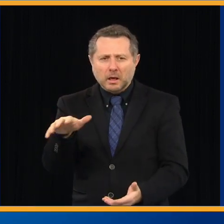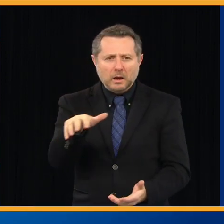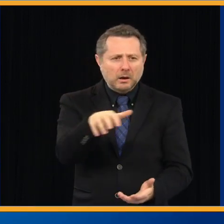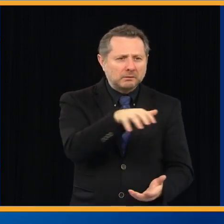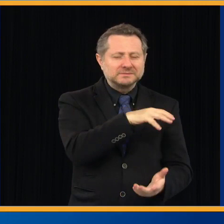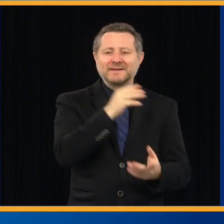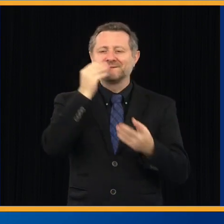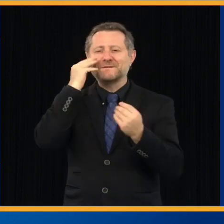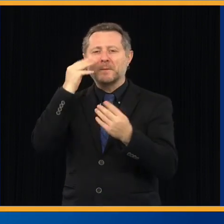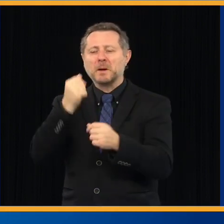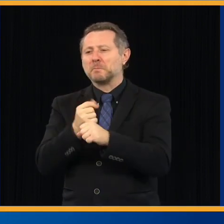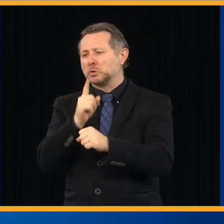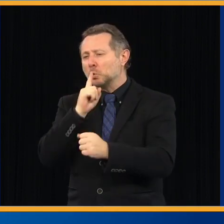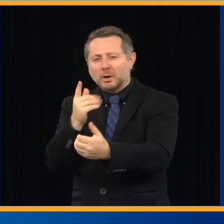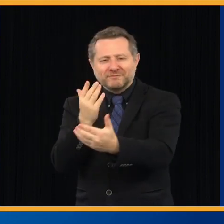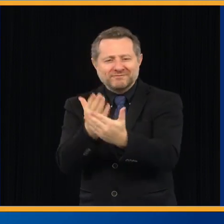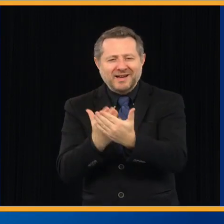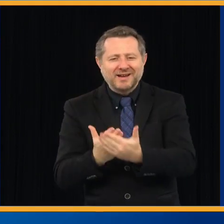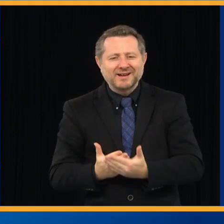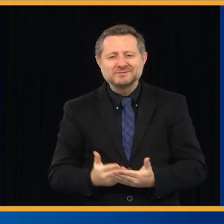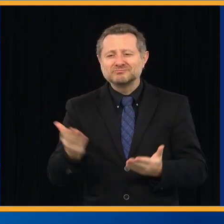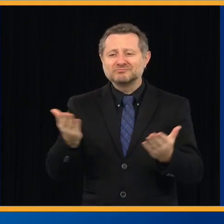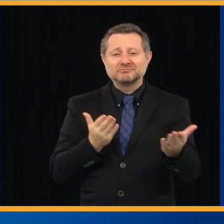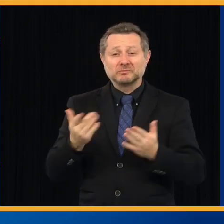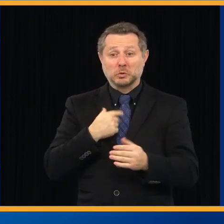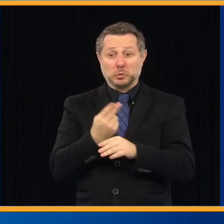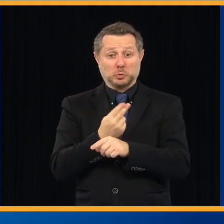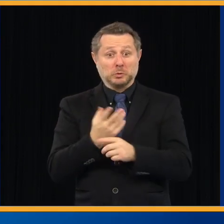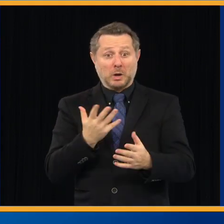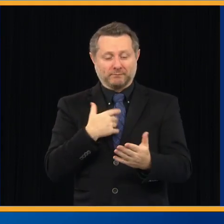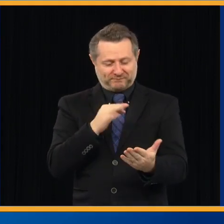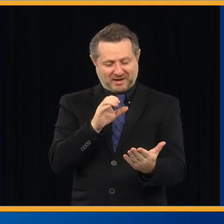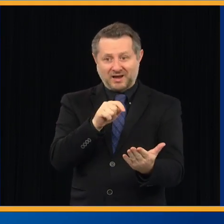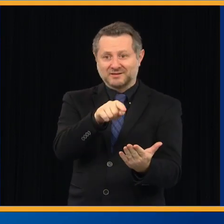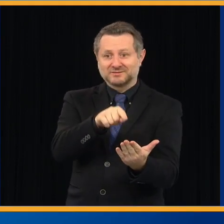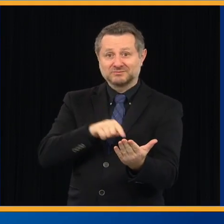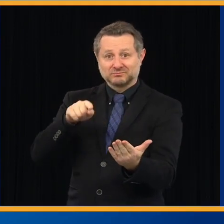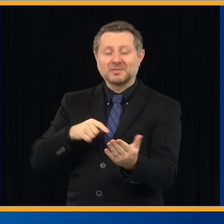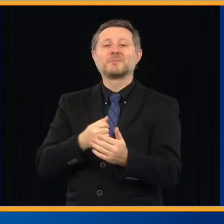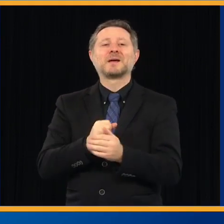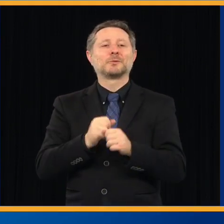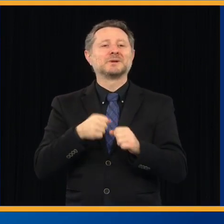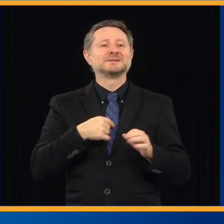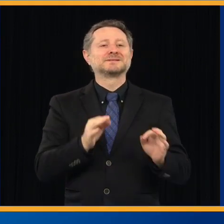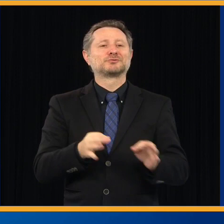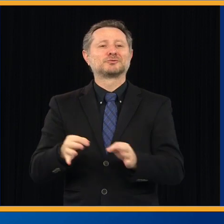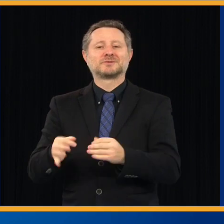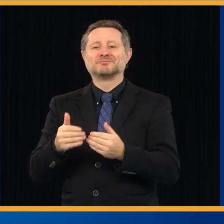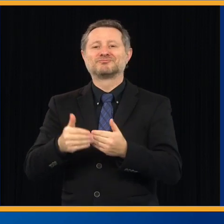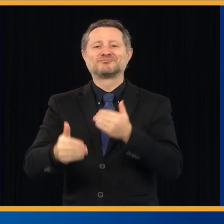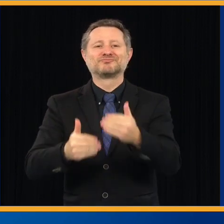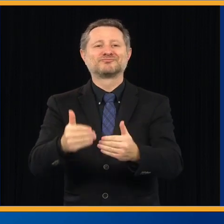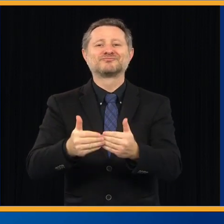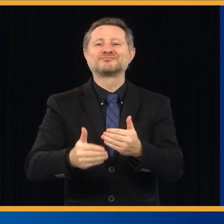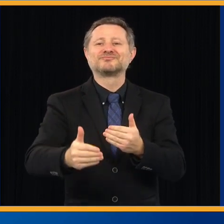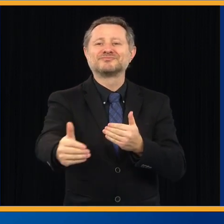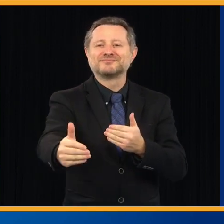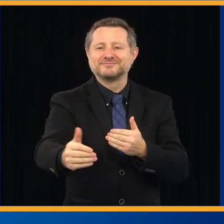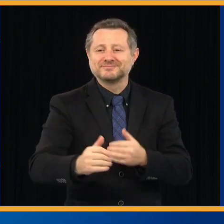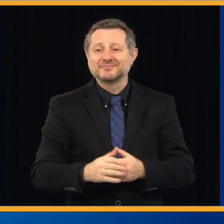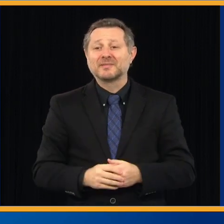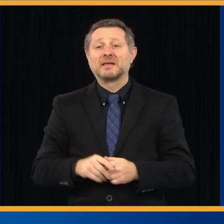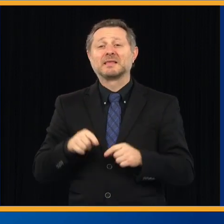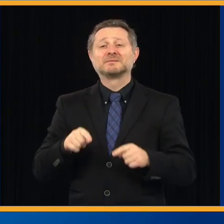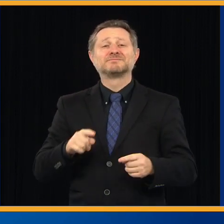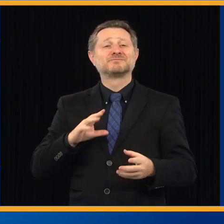can, and use that data to decide where you're going. So especially in this situation,